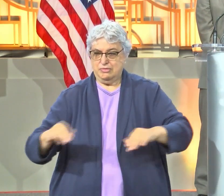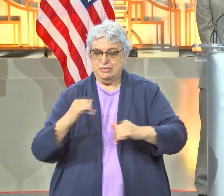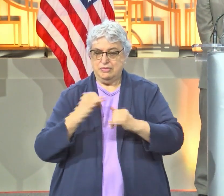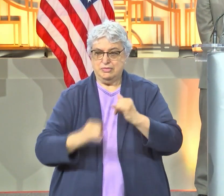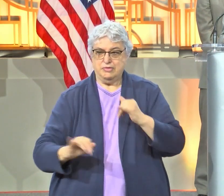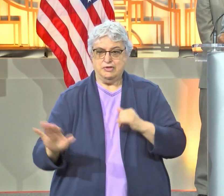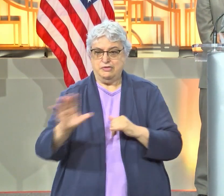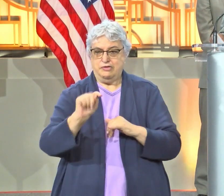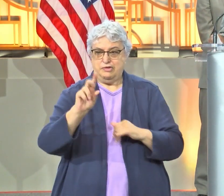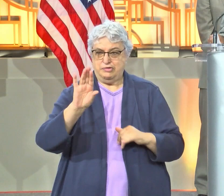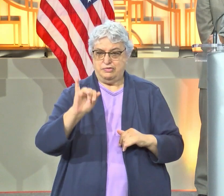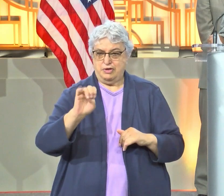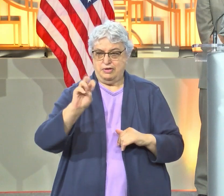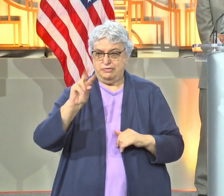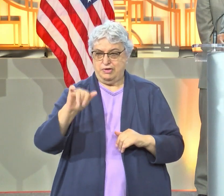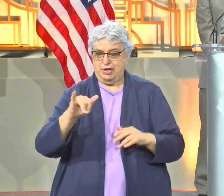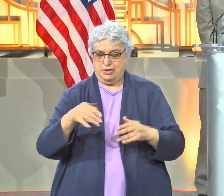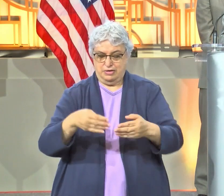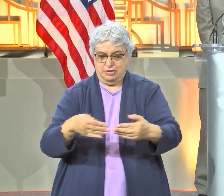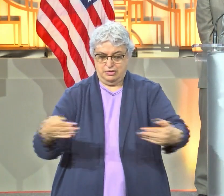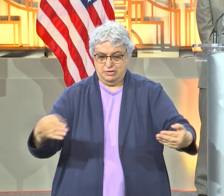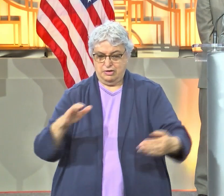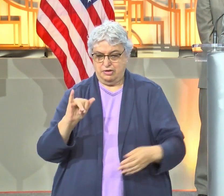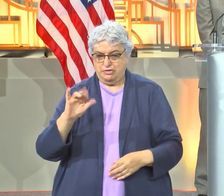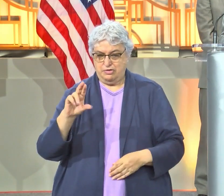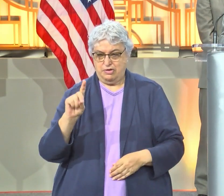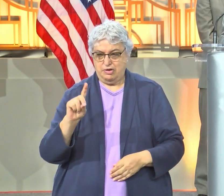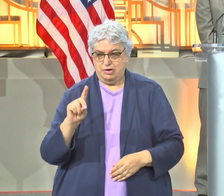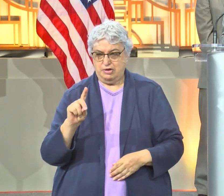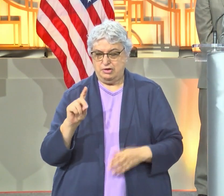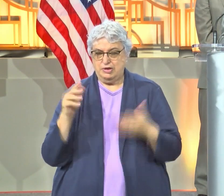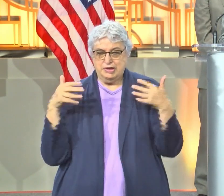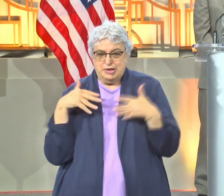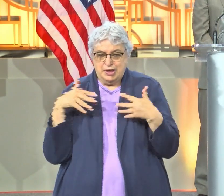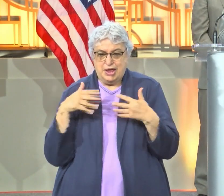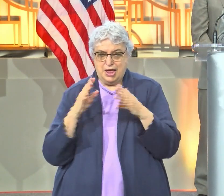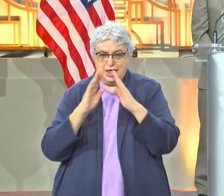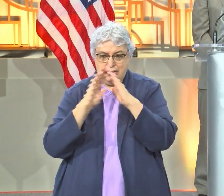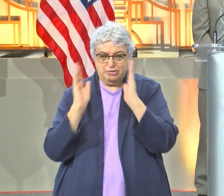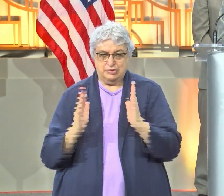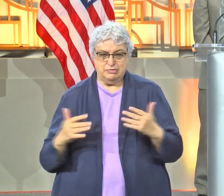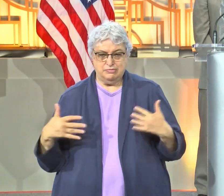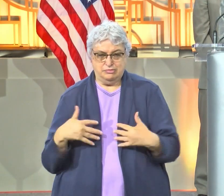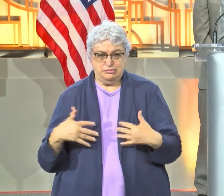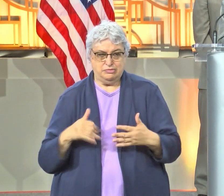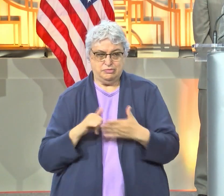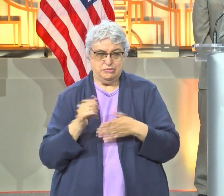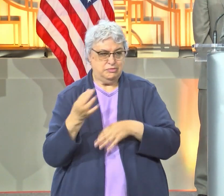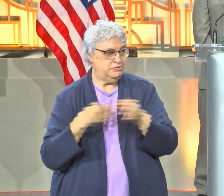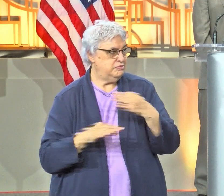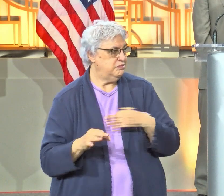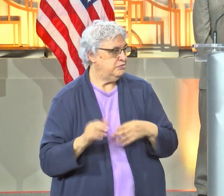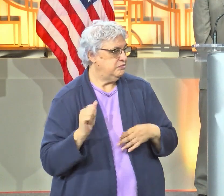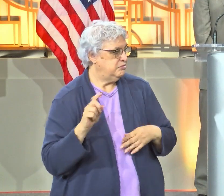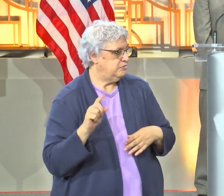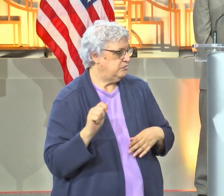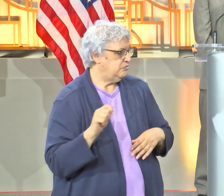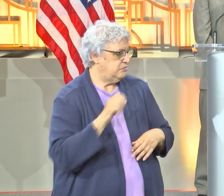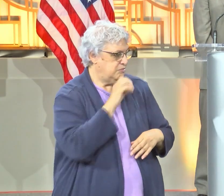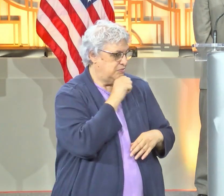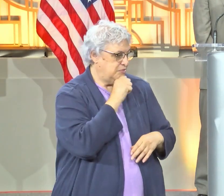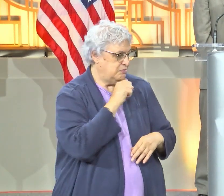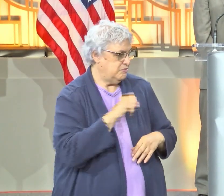driveway or at the edge of your yard. Haunted houses and that's instead of, Ada, if you give me that orange